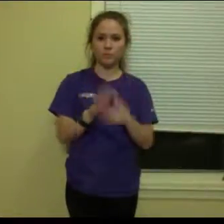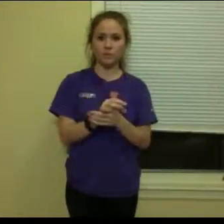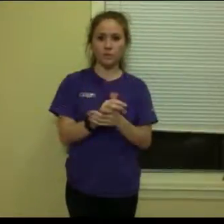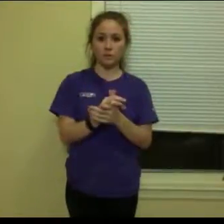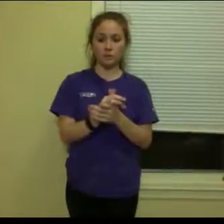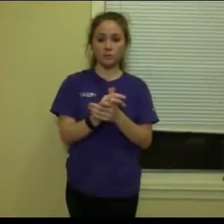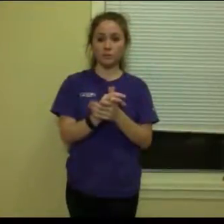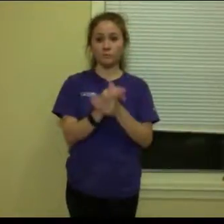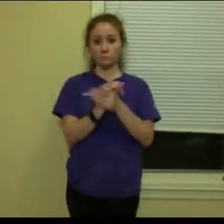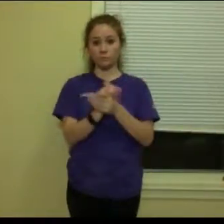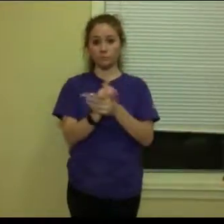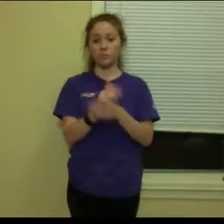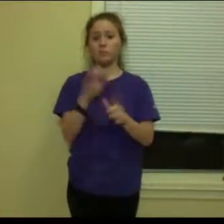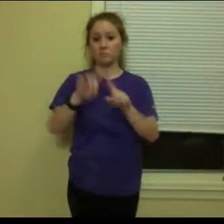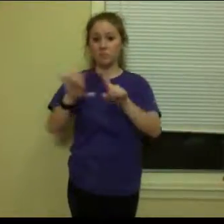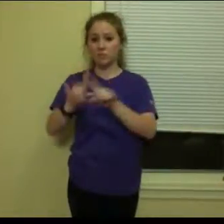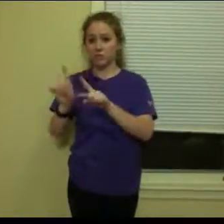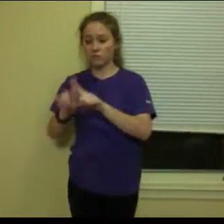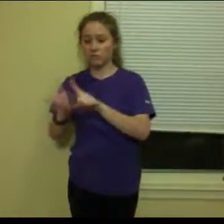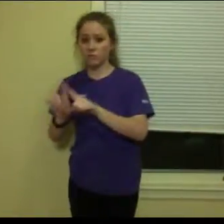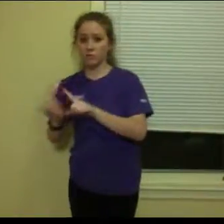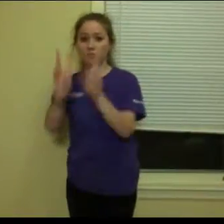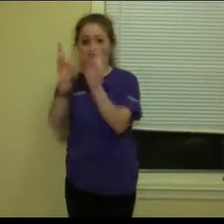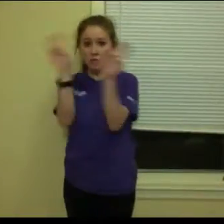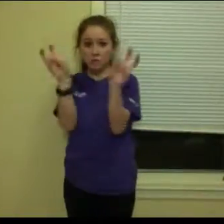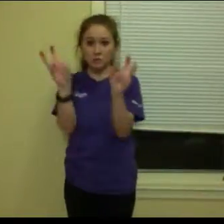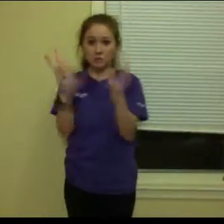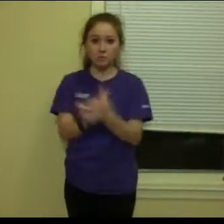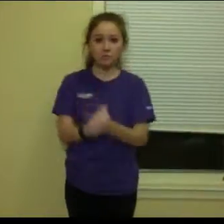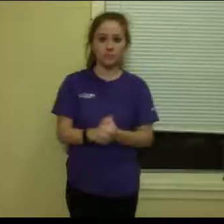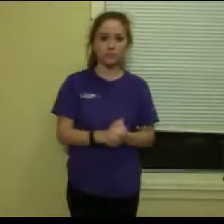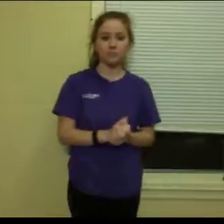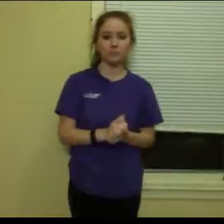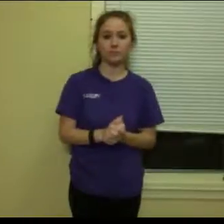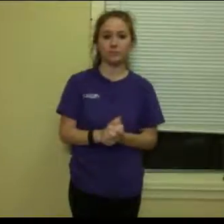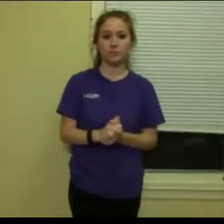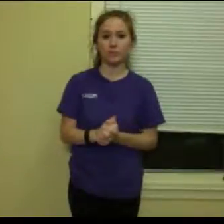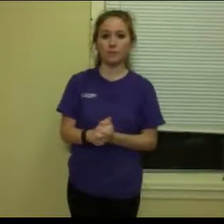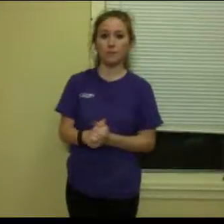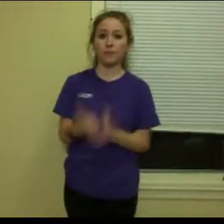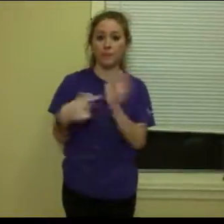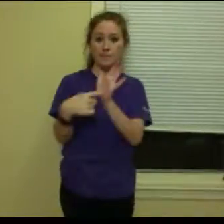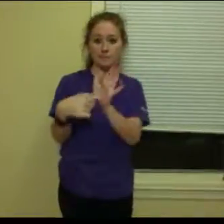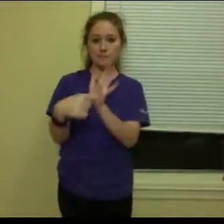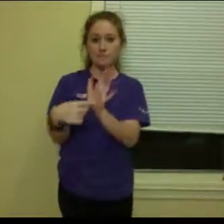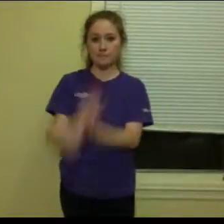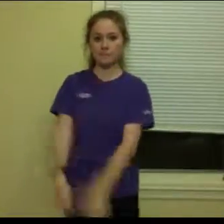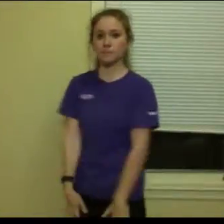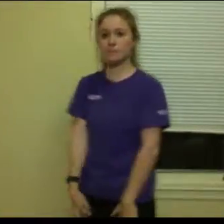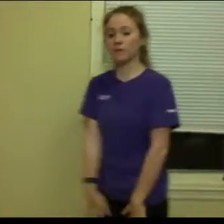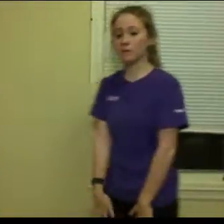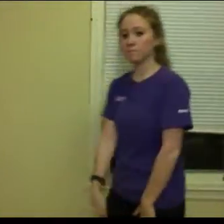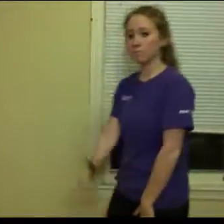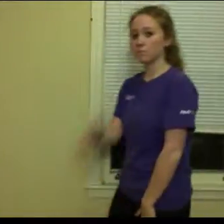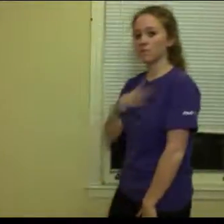They really need to have people that are experts in the topic.